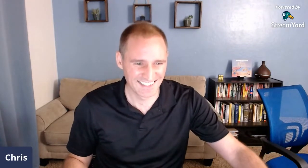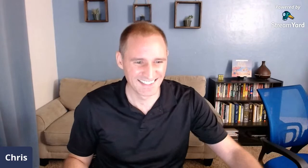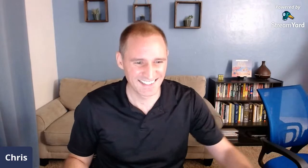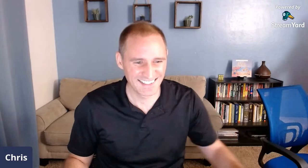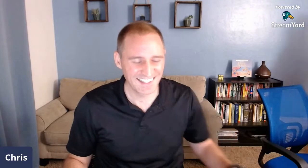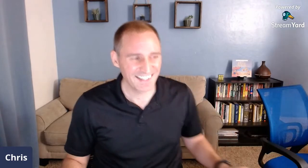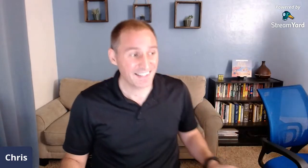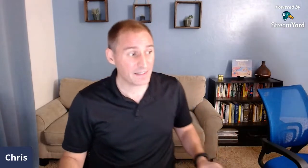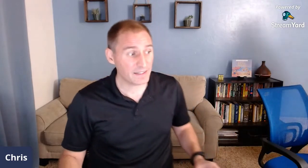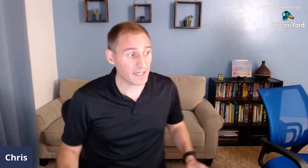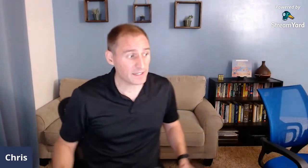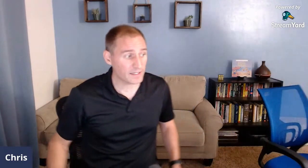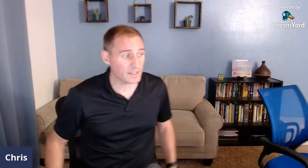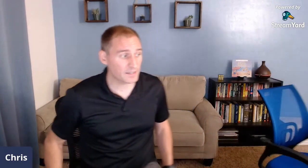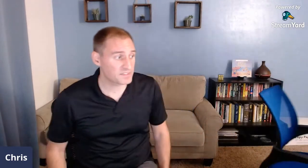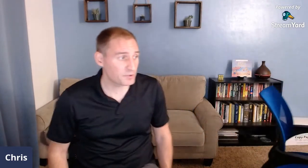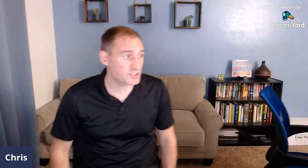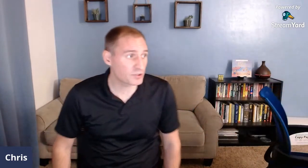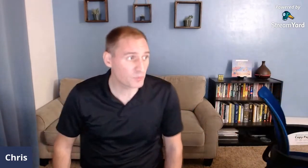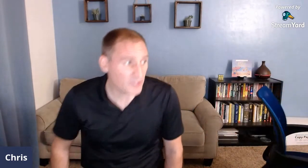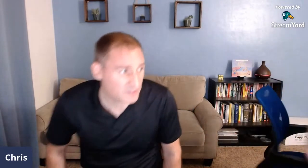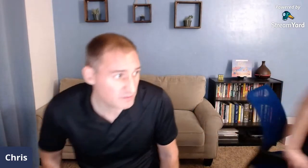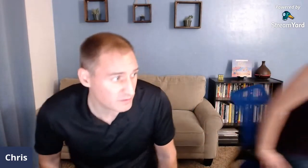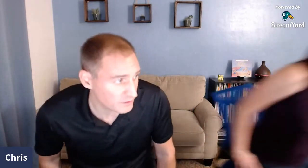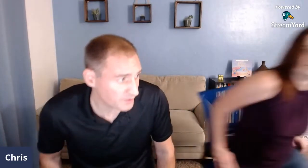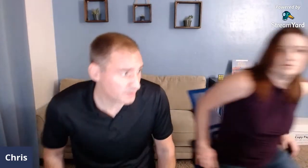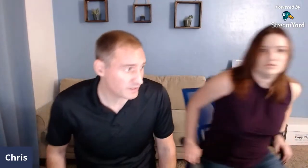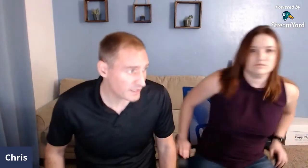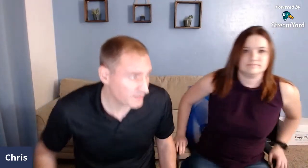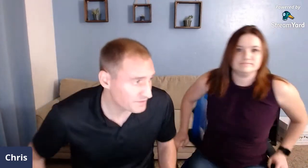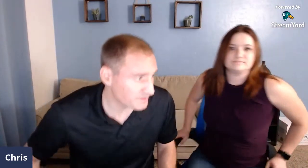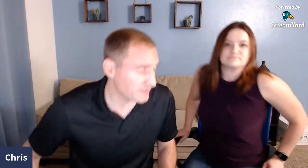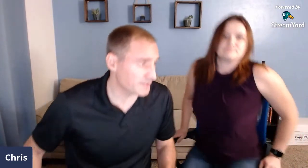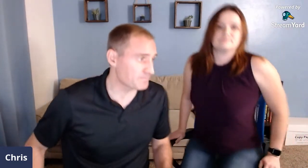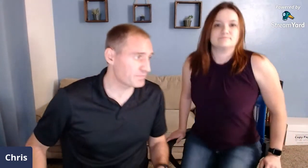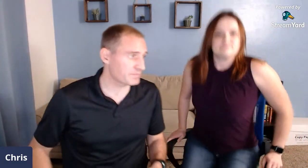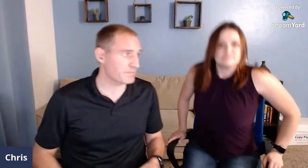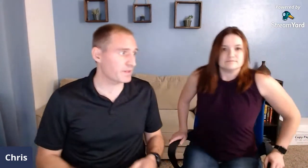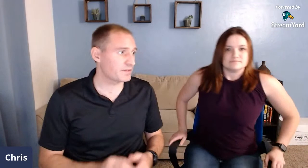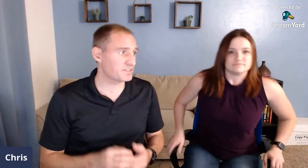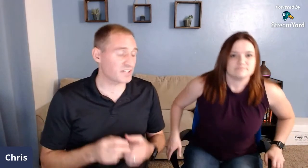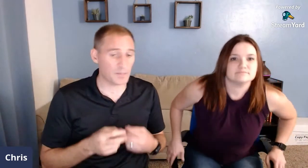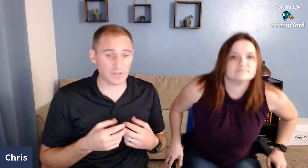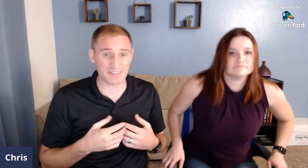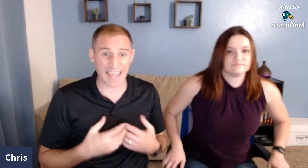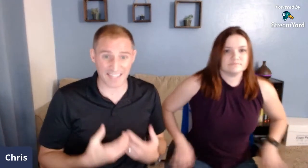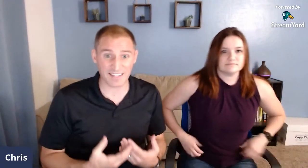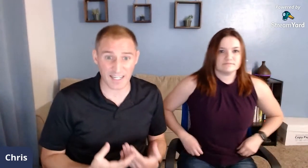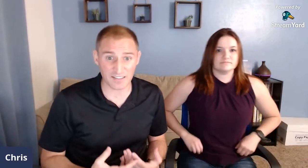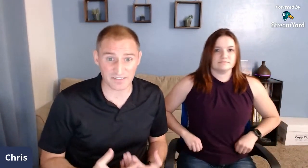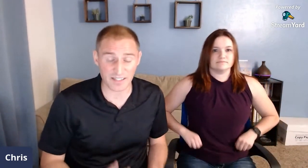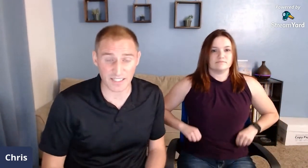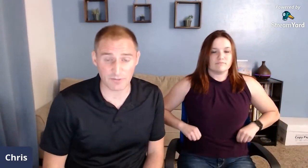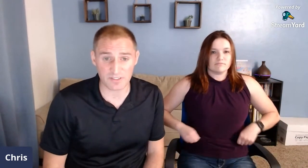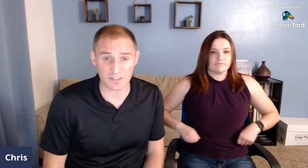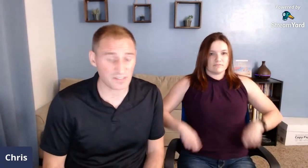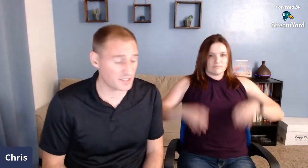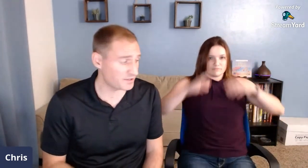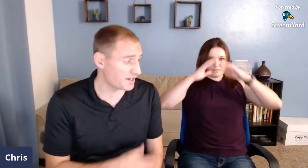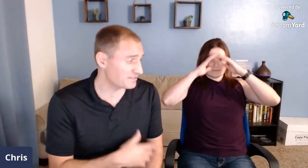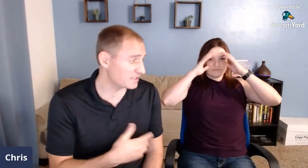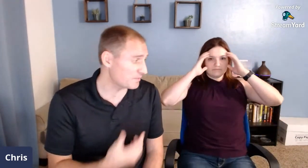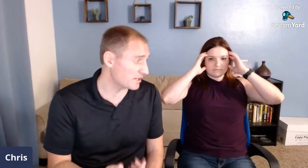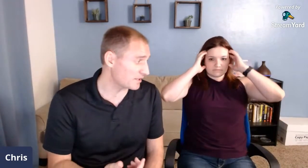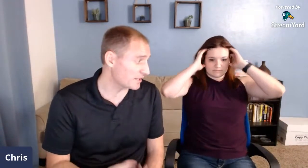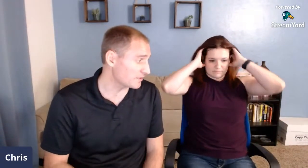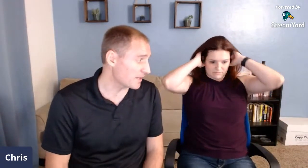she's blind. Yeah, so what you'll want to learn is there's a couple tactile sign languages.